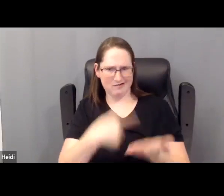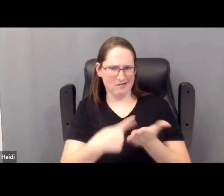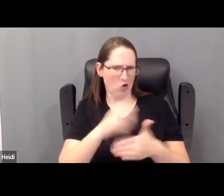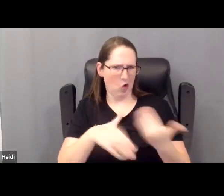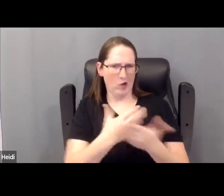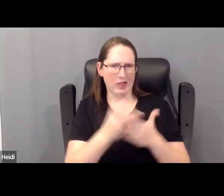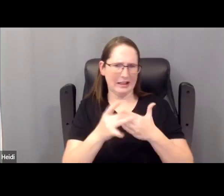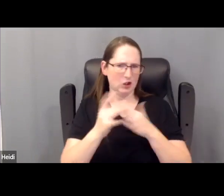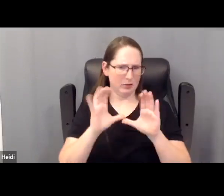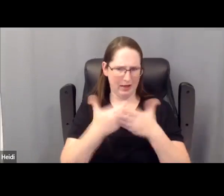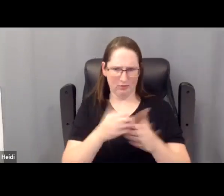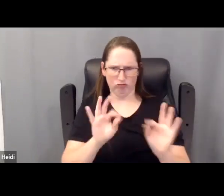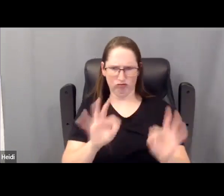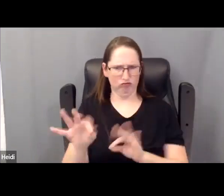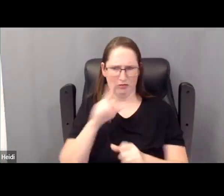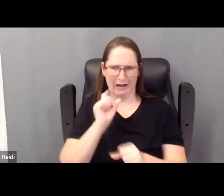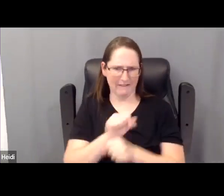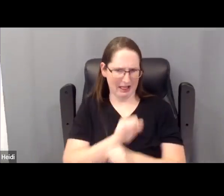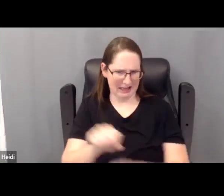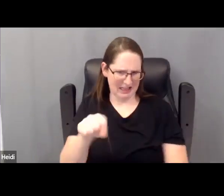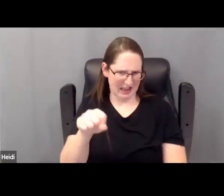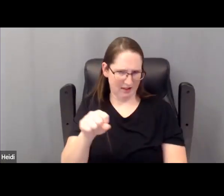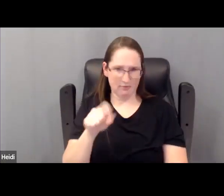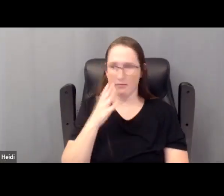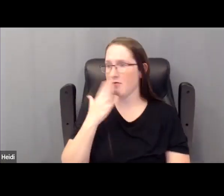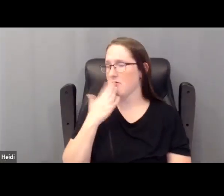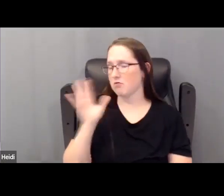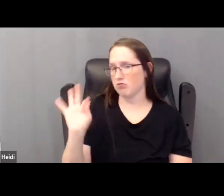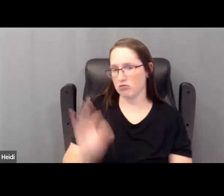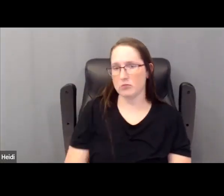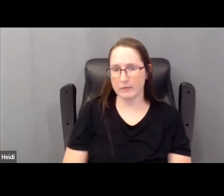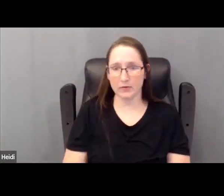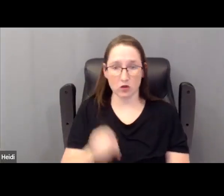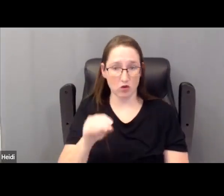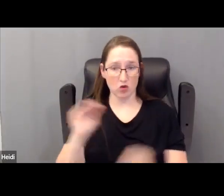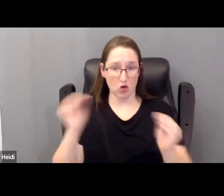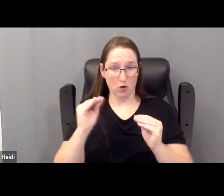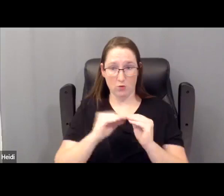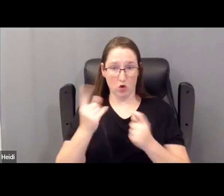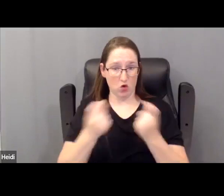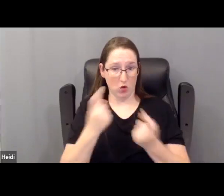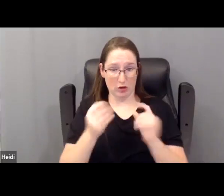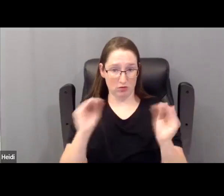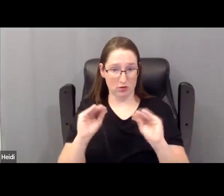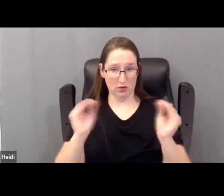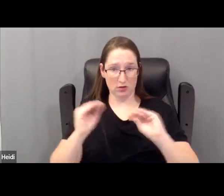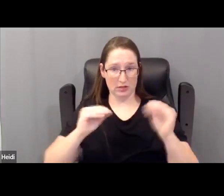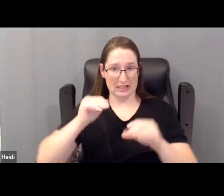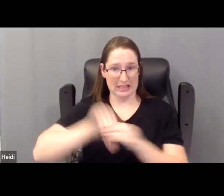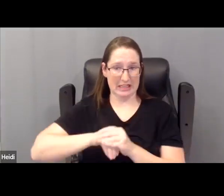class, and well, Yep. definitely. All right, thank you. So there's not any more questions